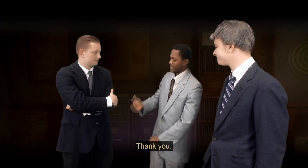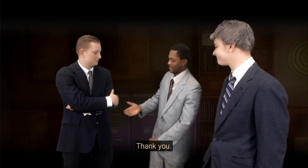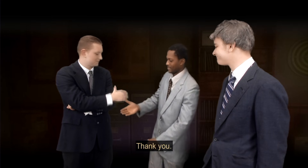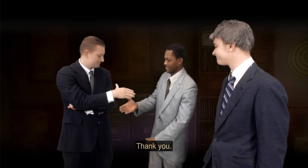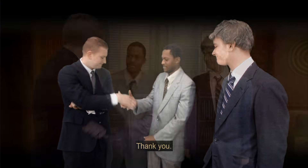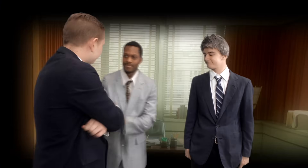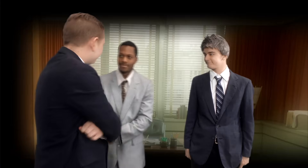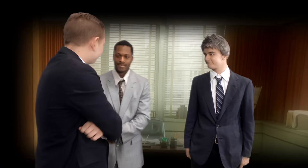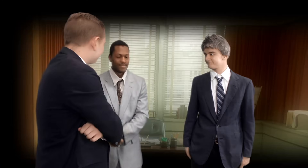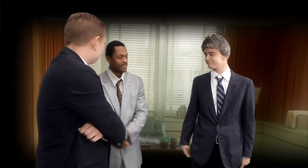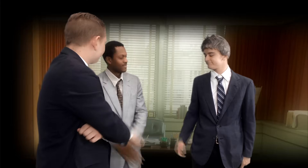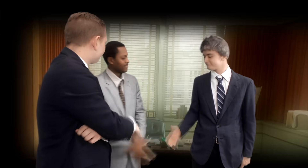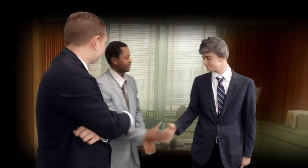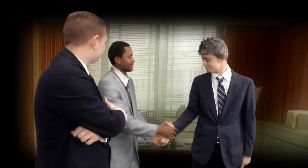Thank you.